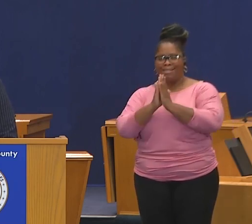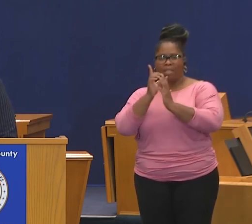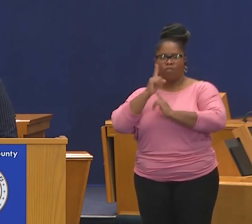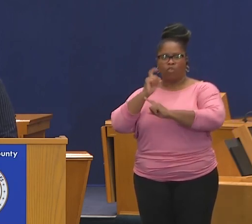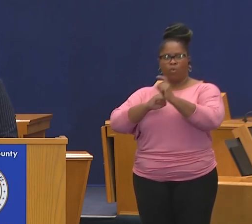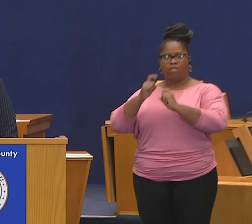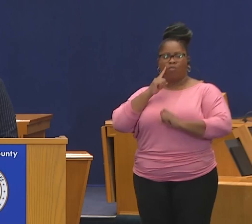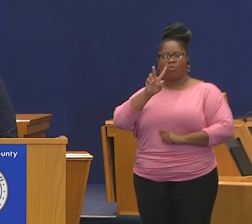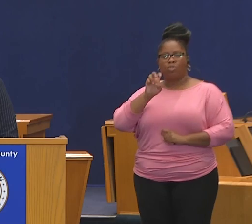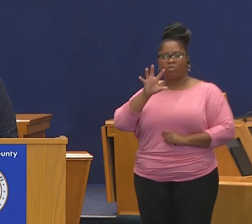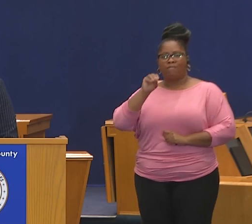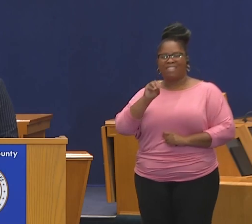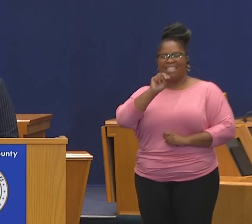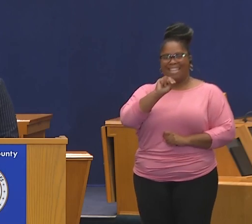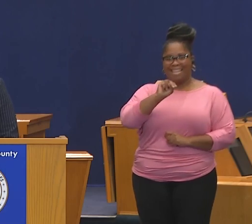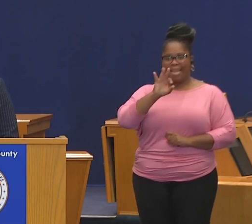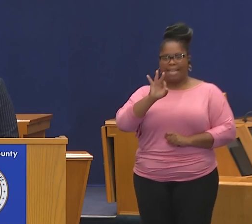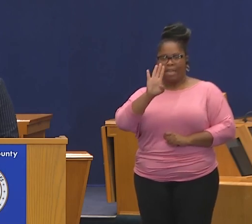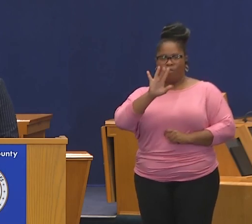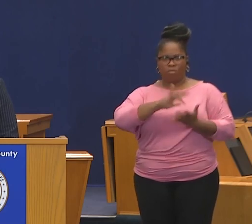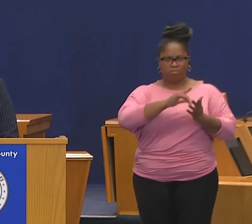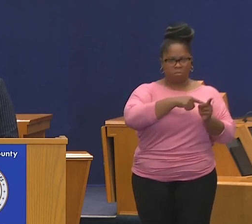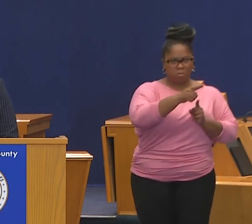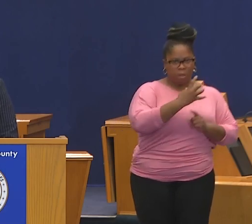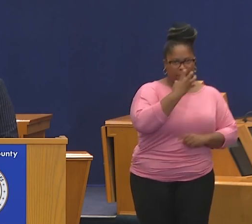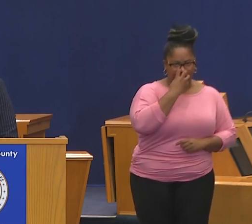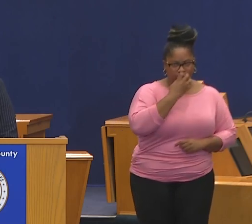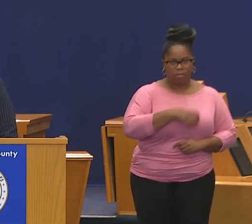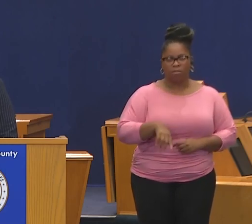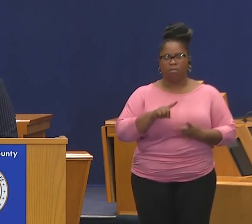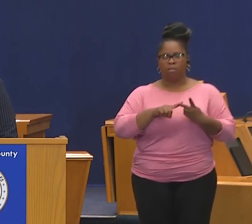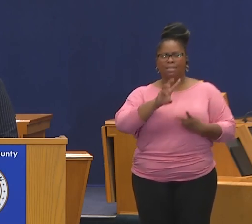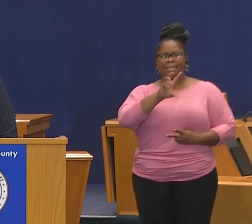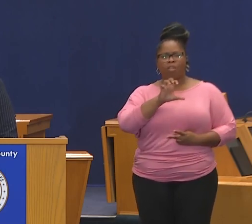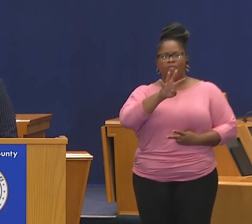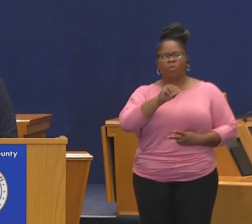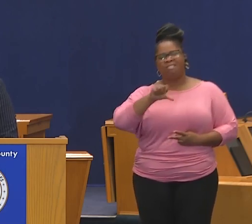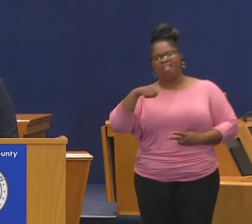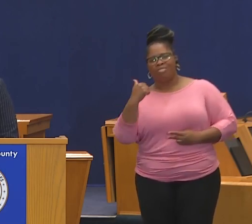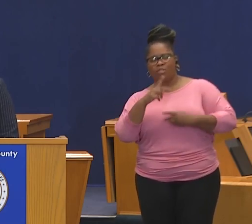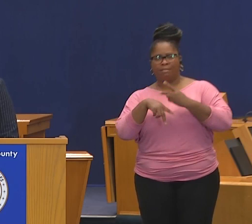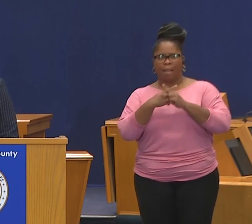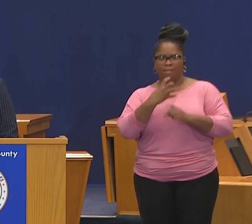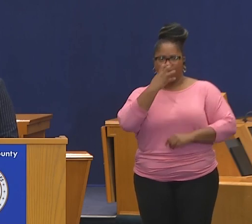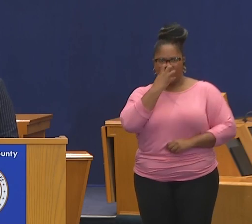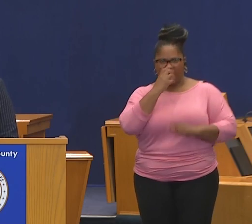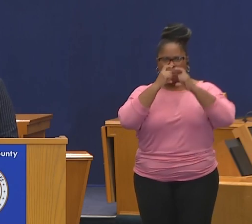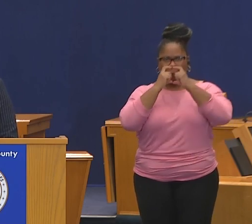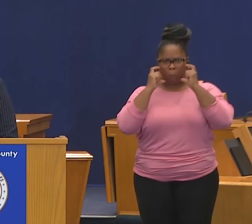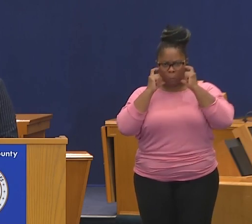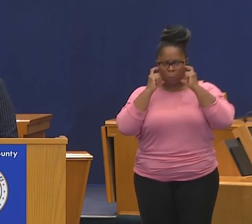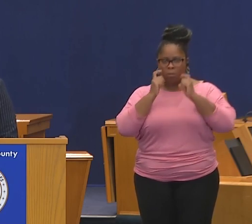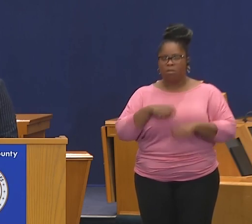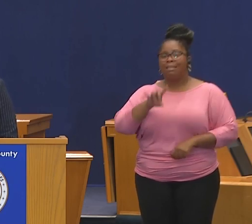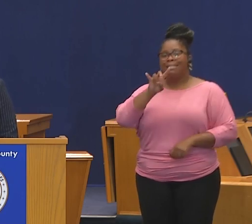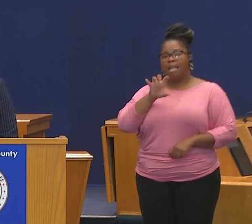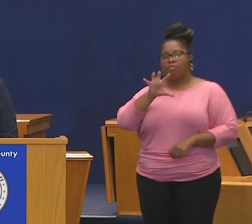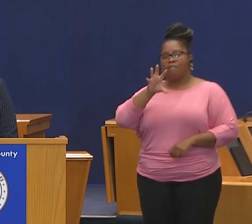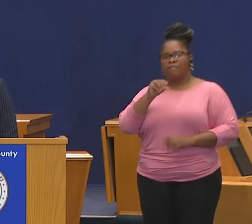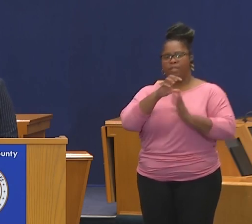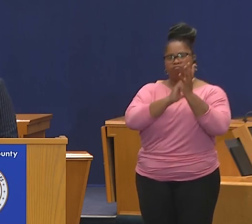250 N94 masks, 640 other types of masks and face coverings, and 750 pairs of